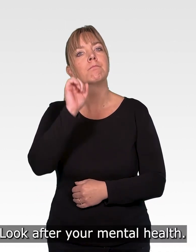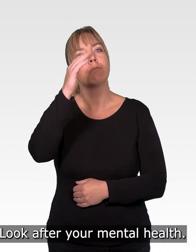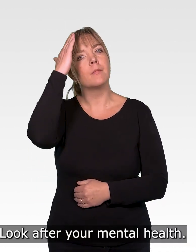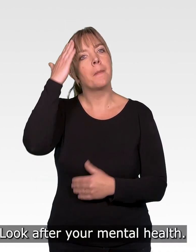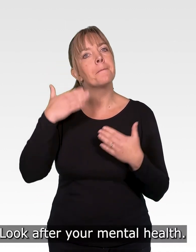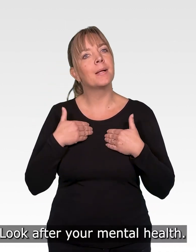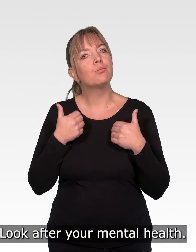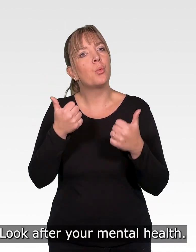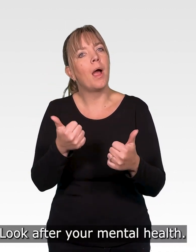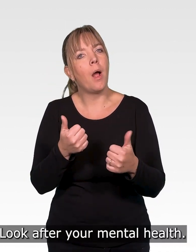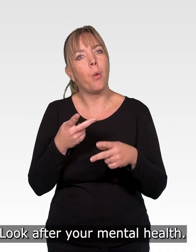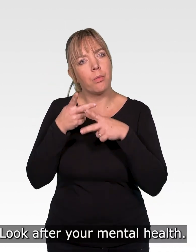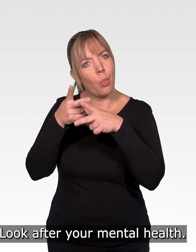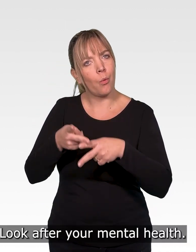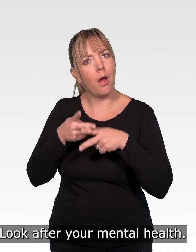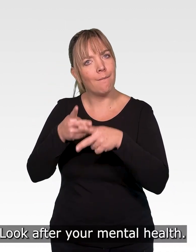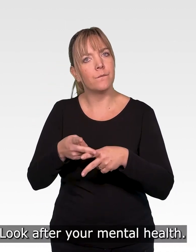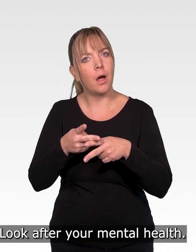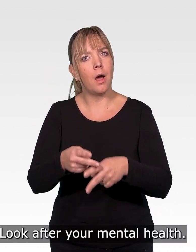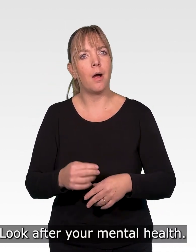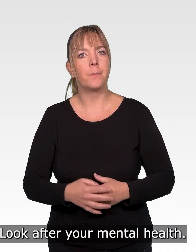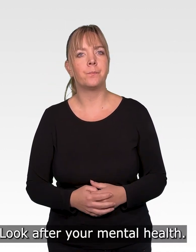Look after your mental health.